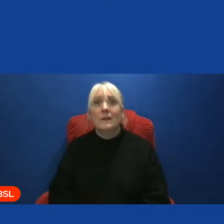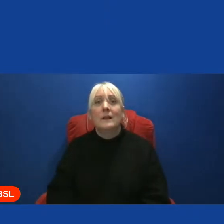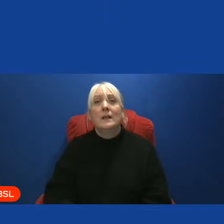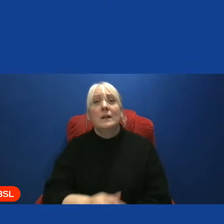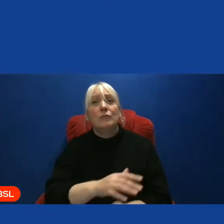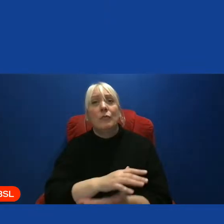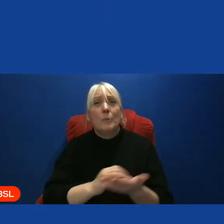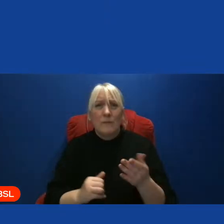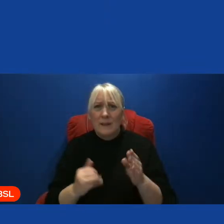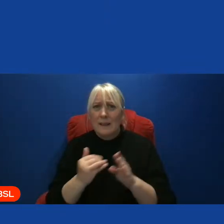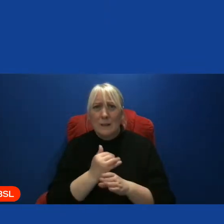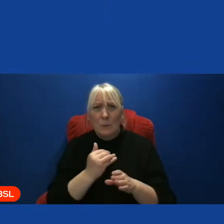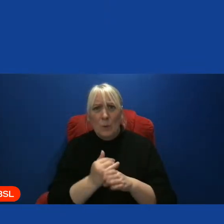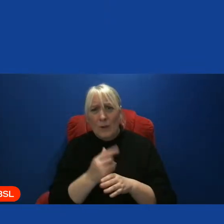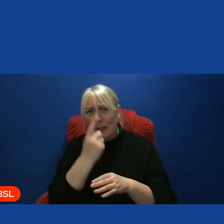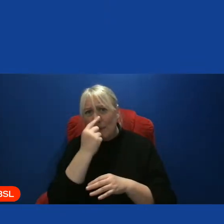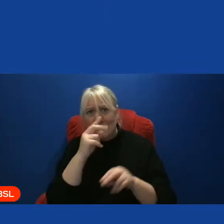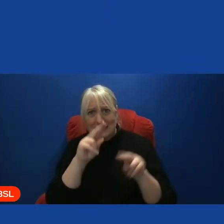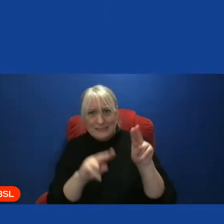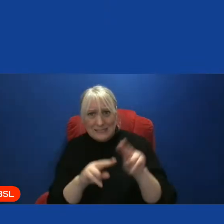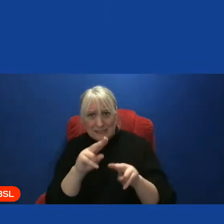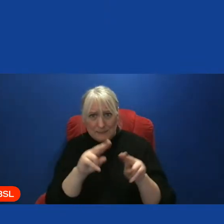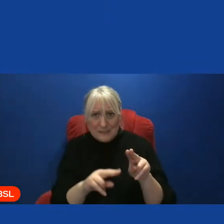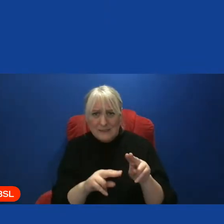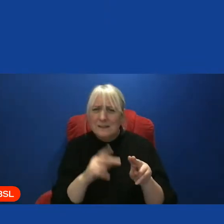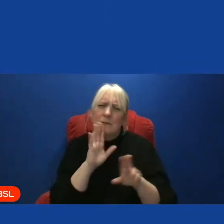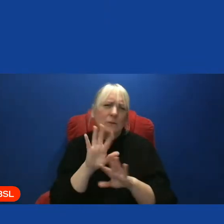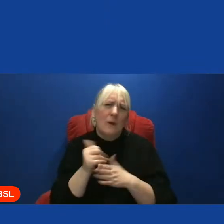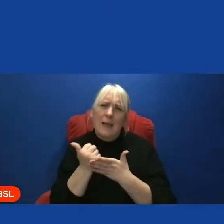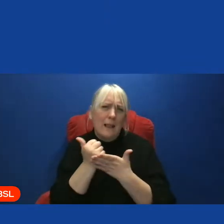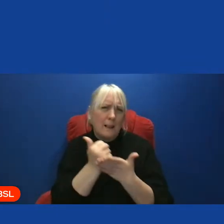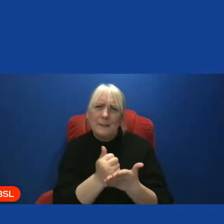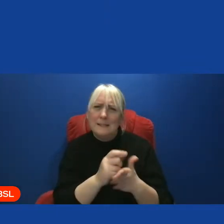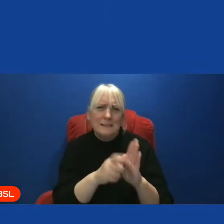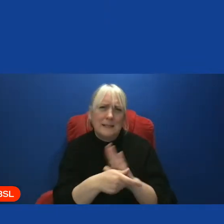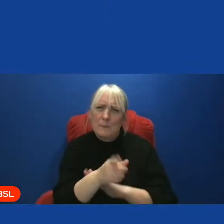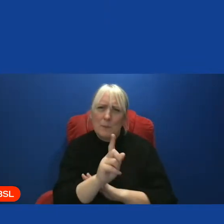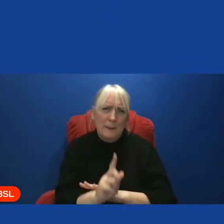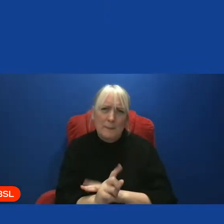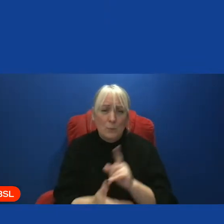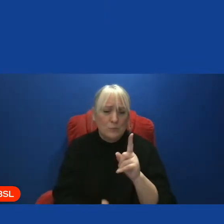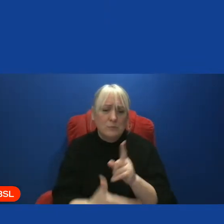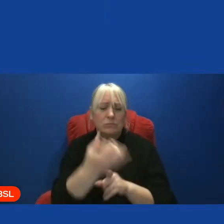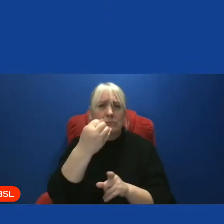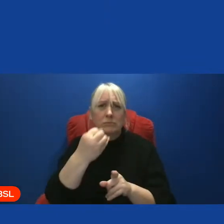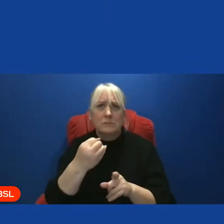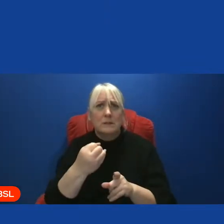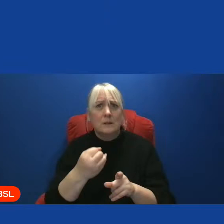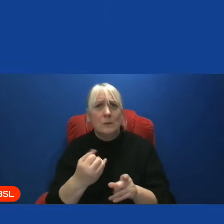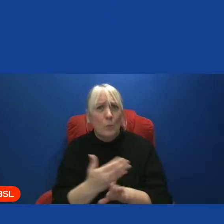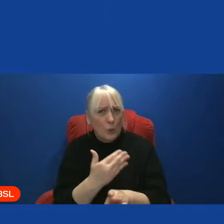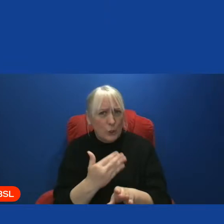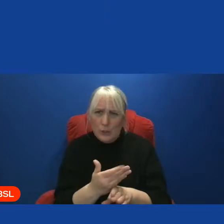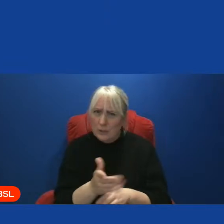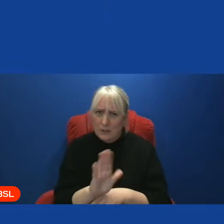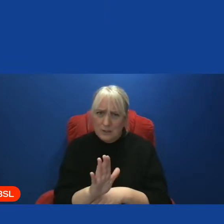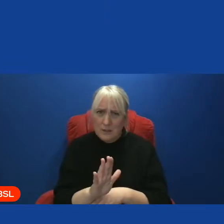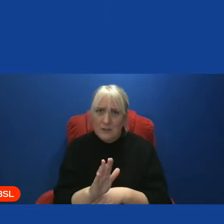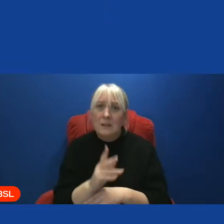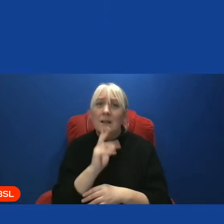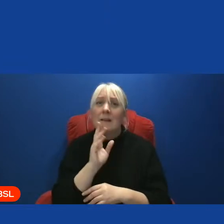weakening disability benefits, ministers are not helping disabled people into meaningful work. They are coercing them into